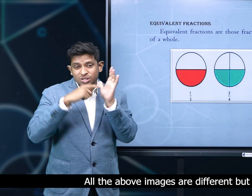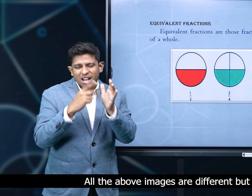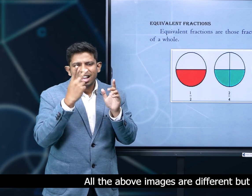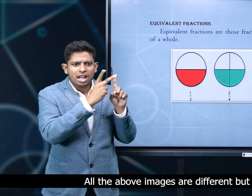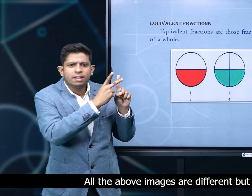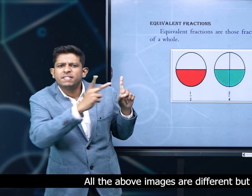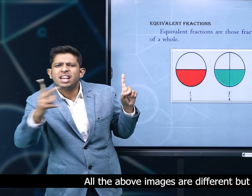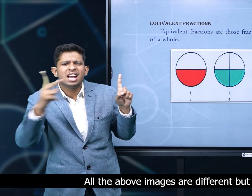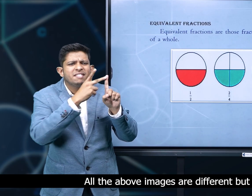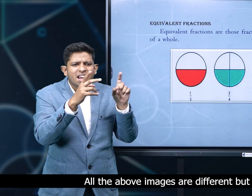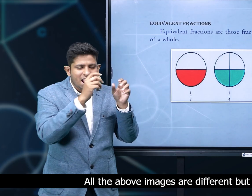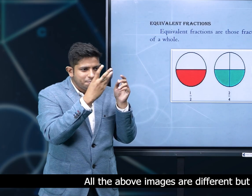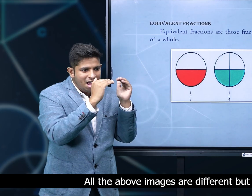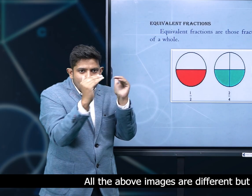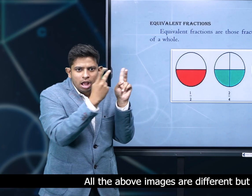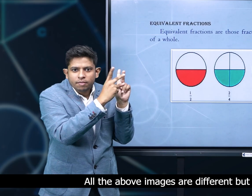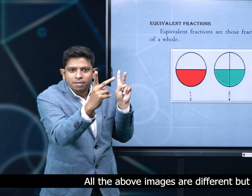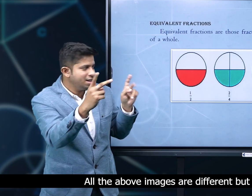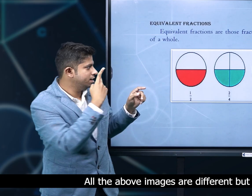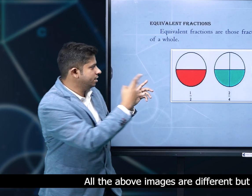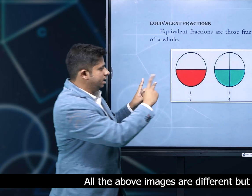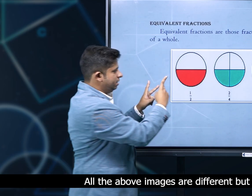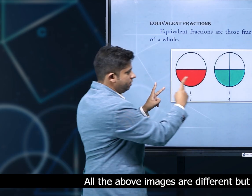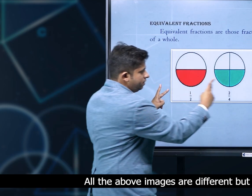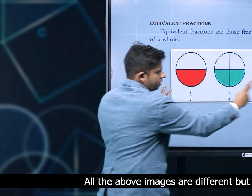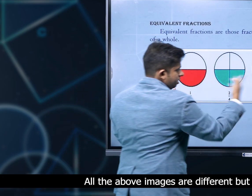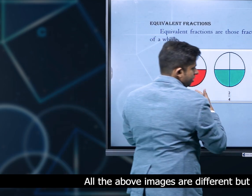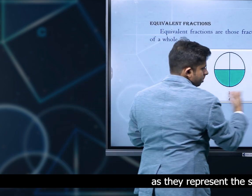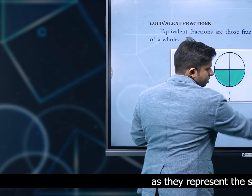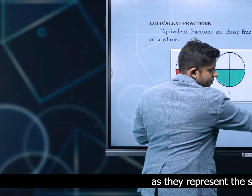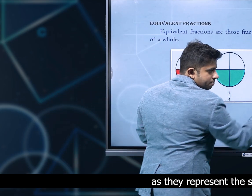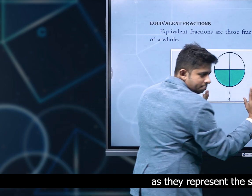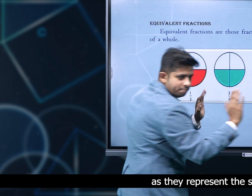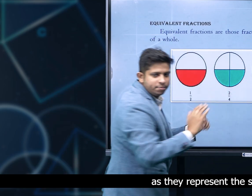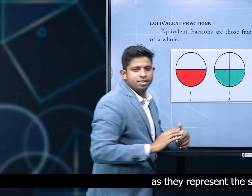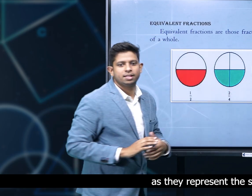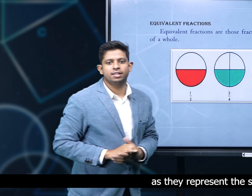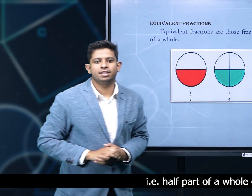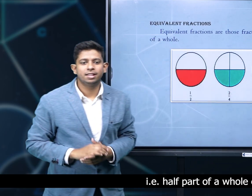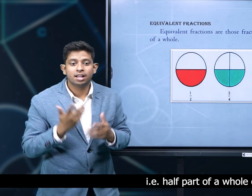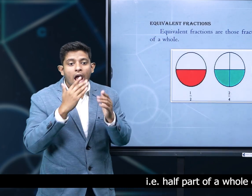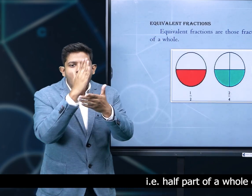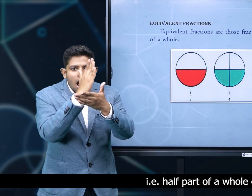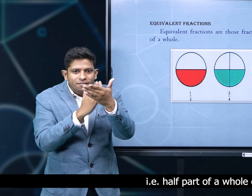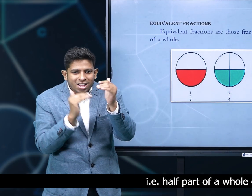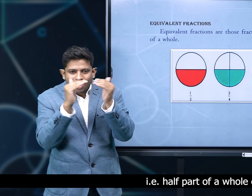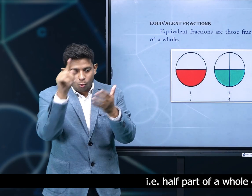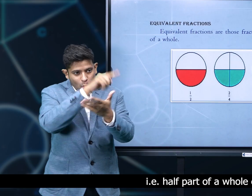All the above images are different but equivalent fractions as they represent the same, that is half part of a whole